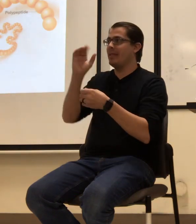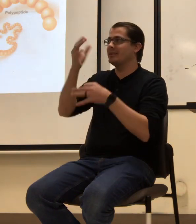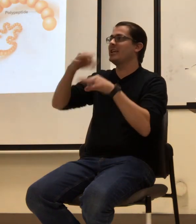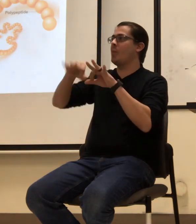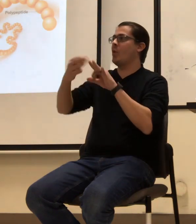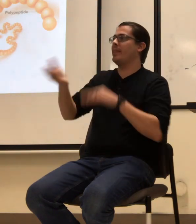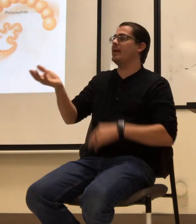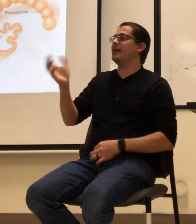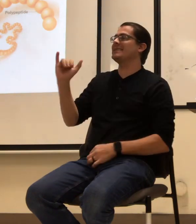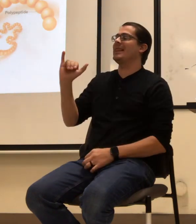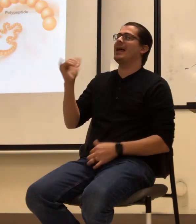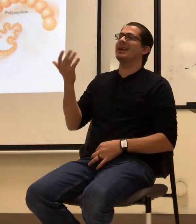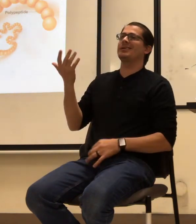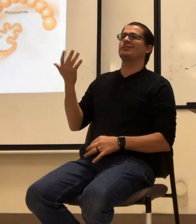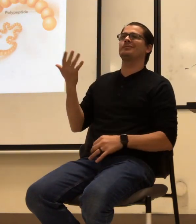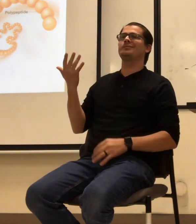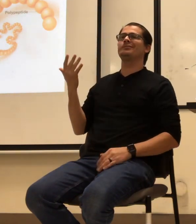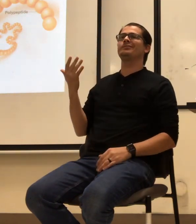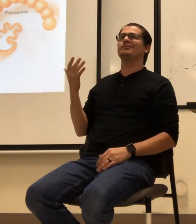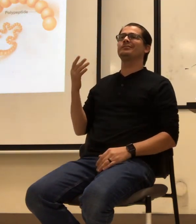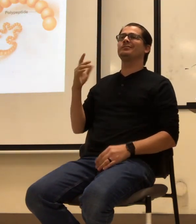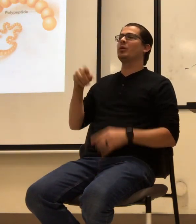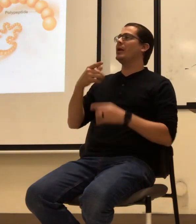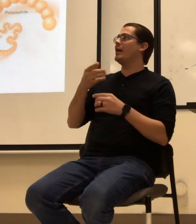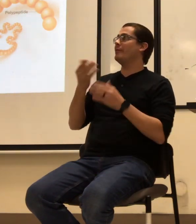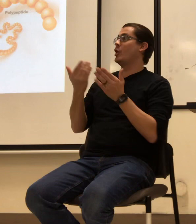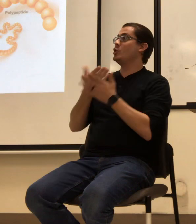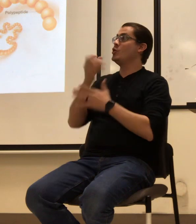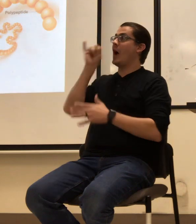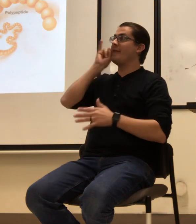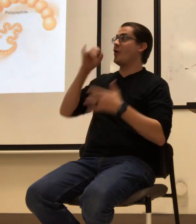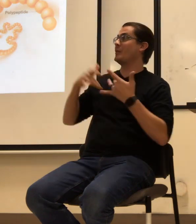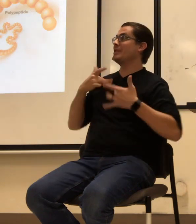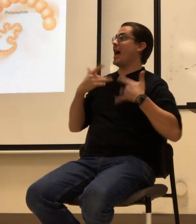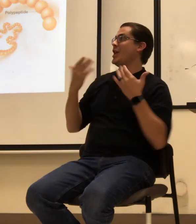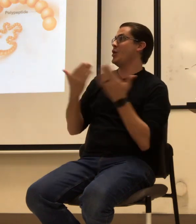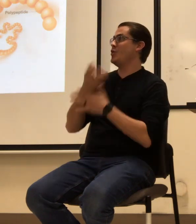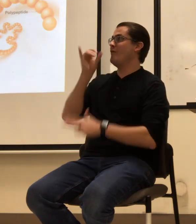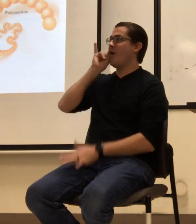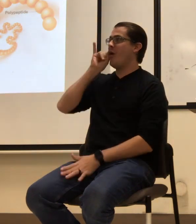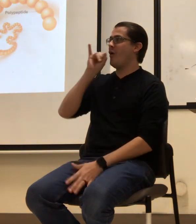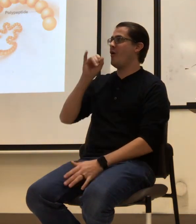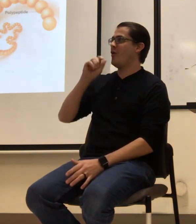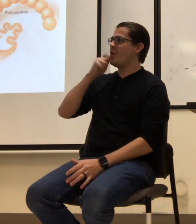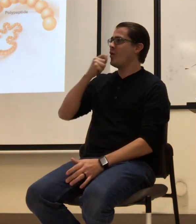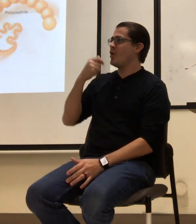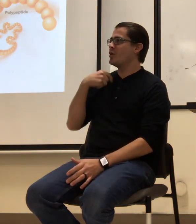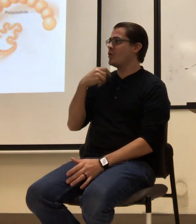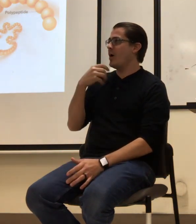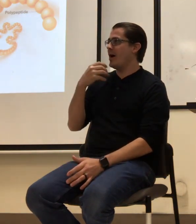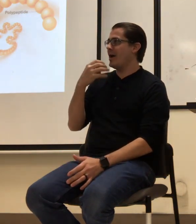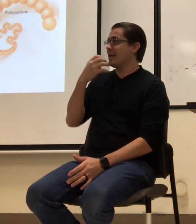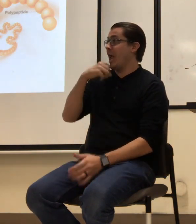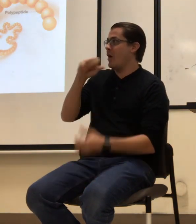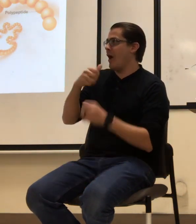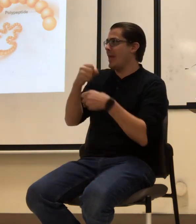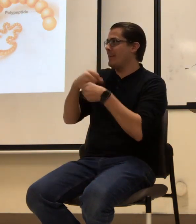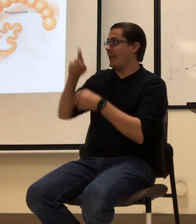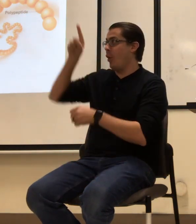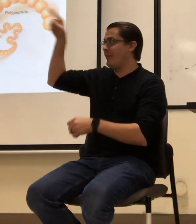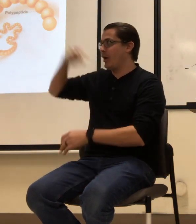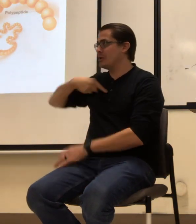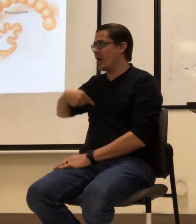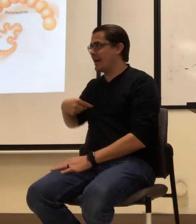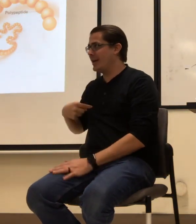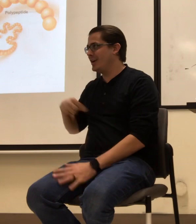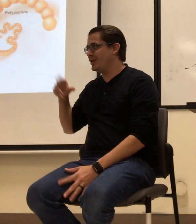like when I get a new iPhone, I'm really excited. Ooh, I got a new phone. Ooh, do I care how they made it in China?